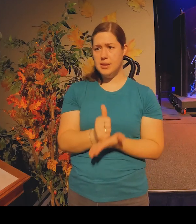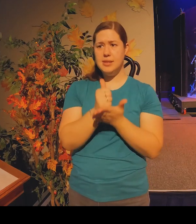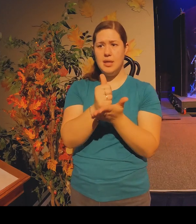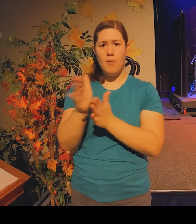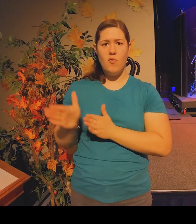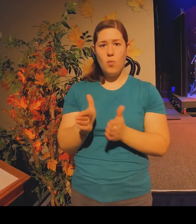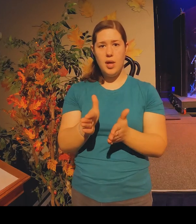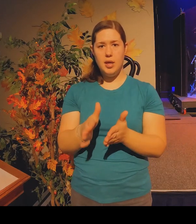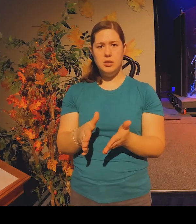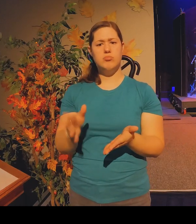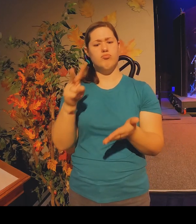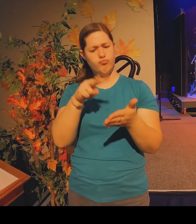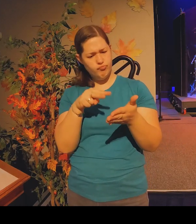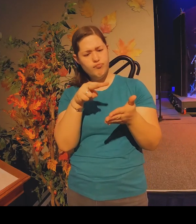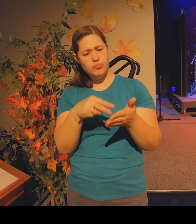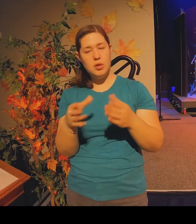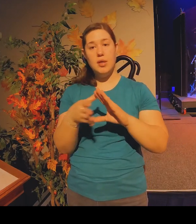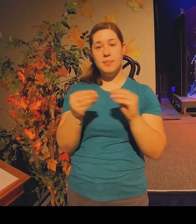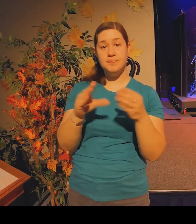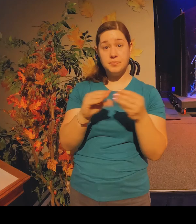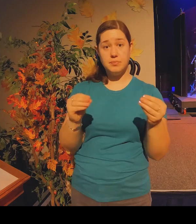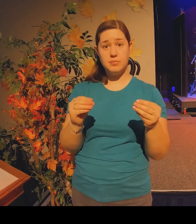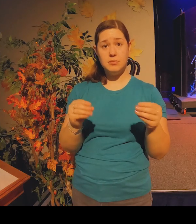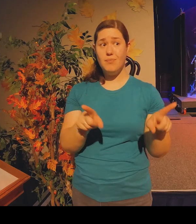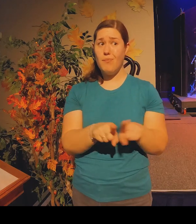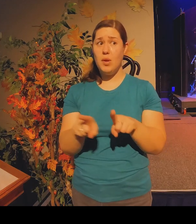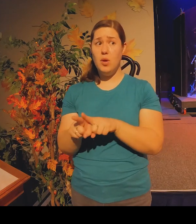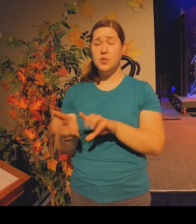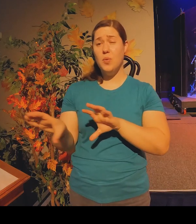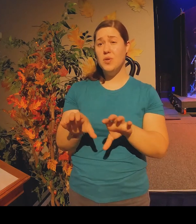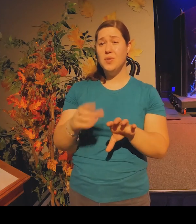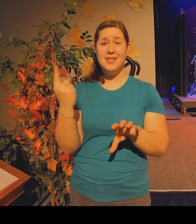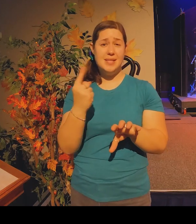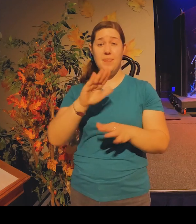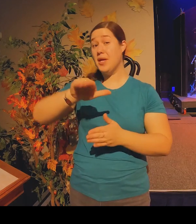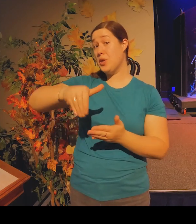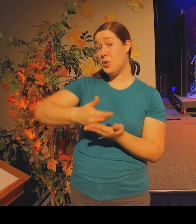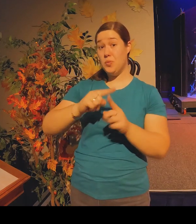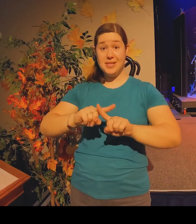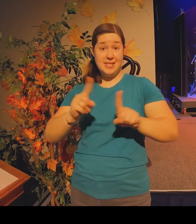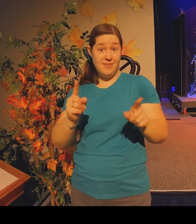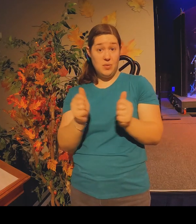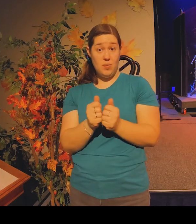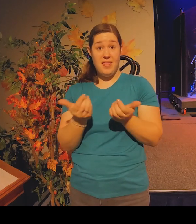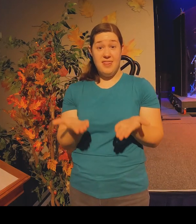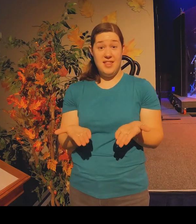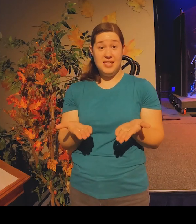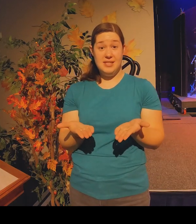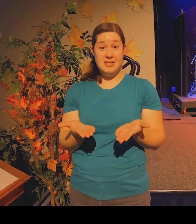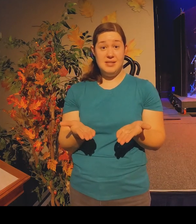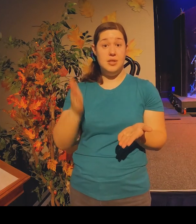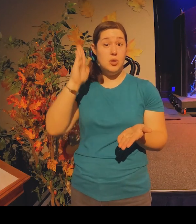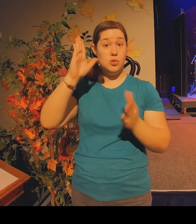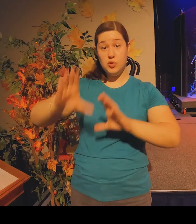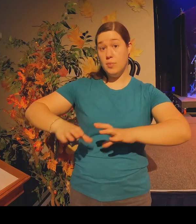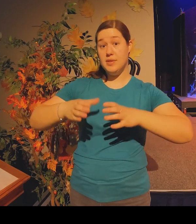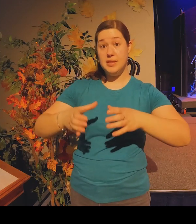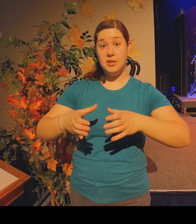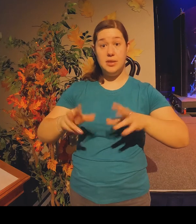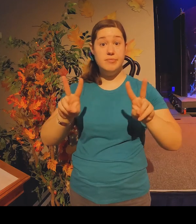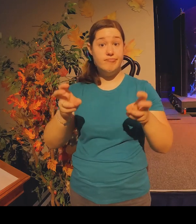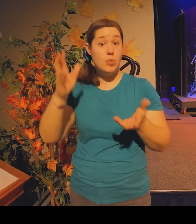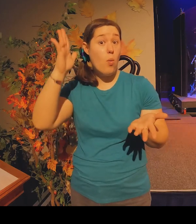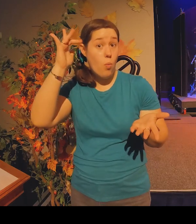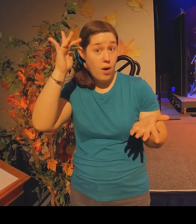Also, we're doing something different and new with this new series, Why? And that is on Thursdays at 7, beginning this Thursday, I'll